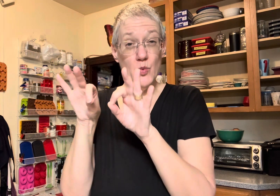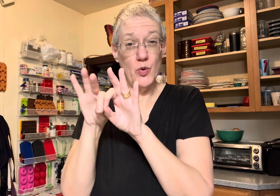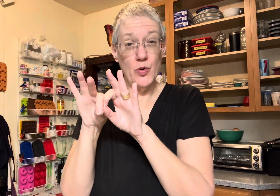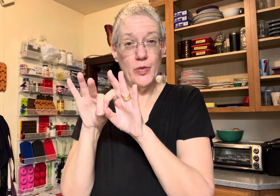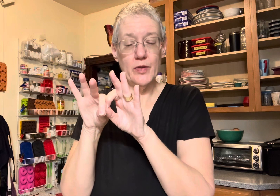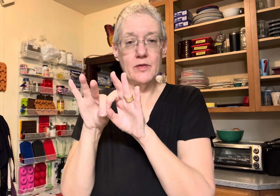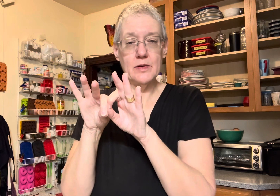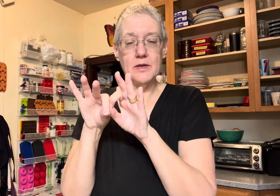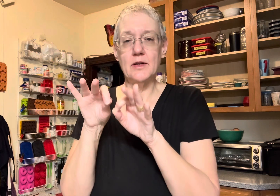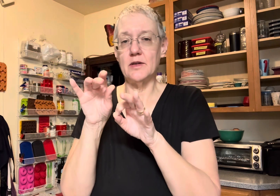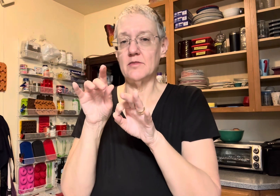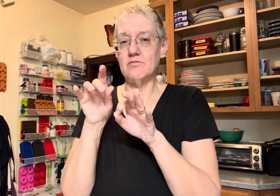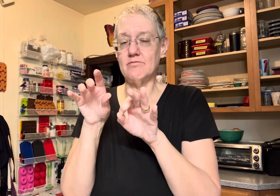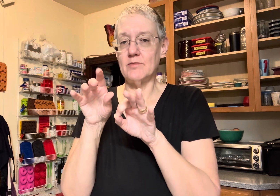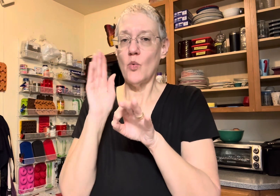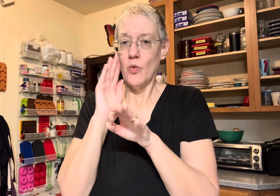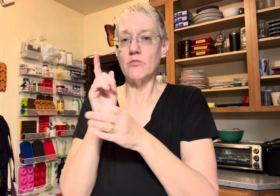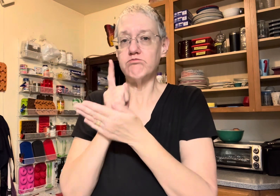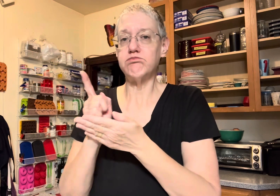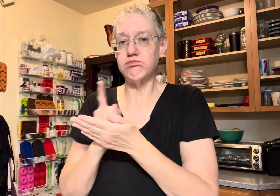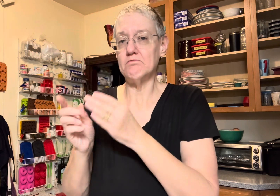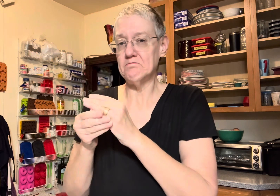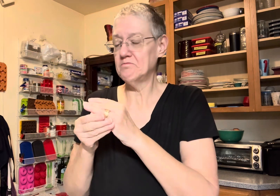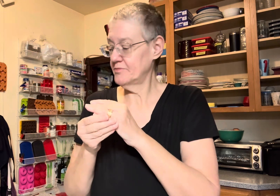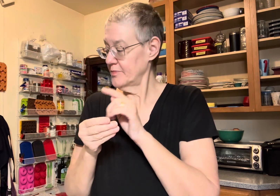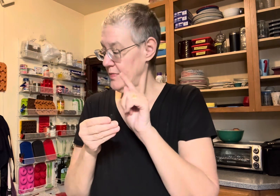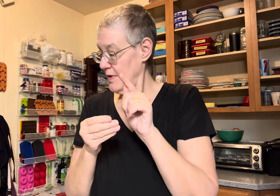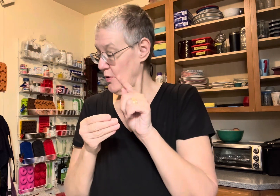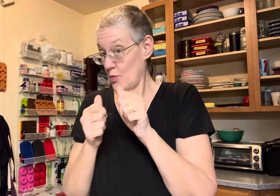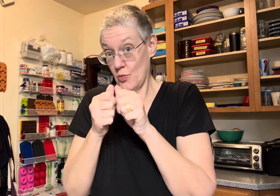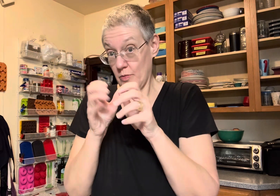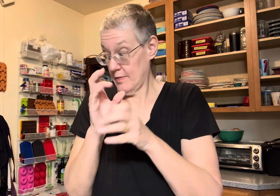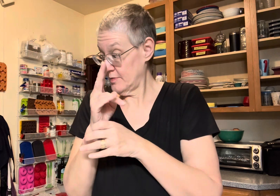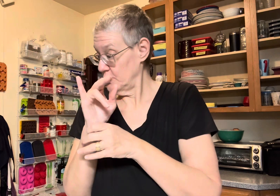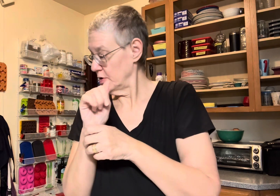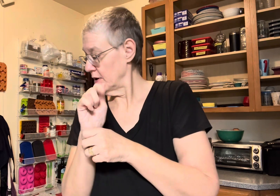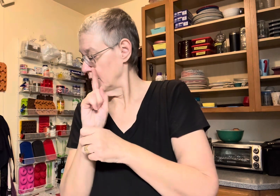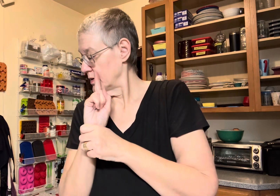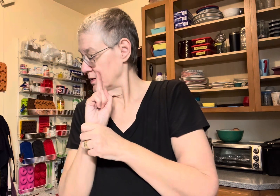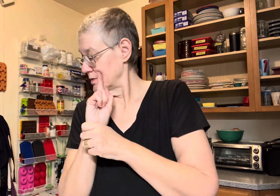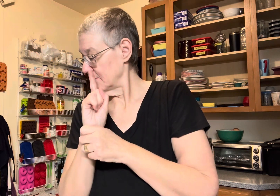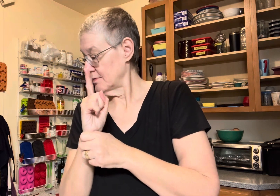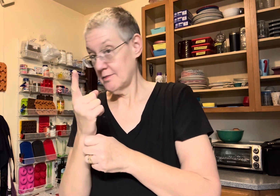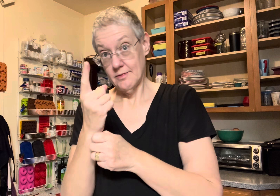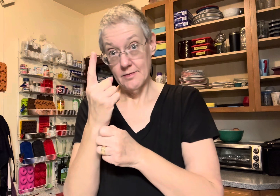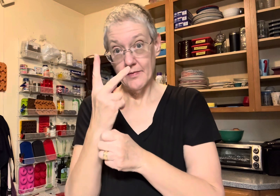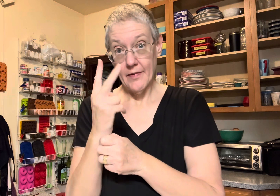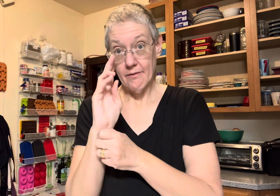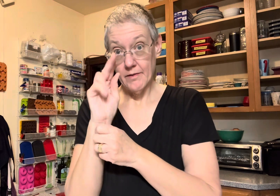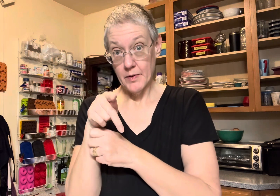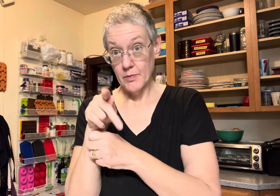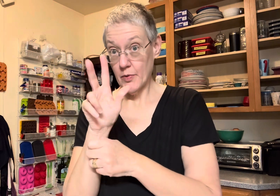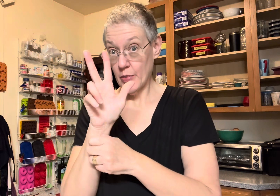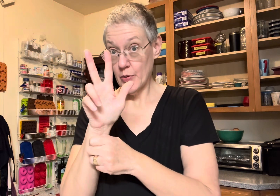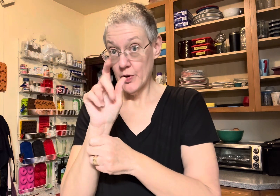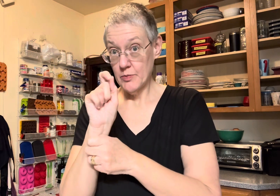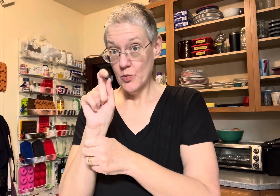weekly batch, because this is about 3 weeks worth of yogurt. So without the chia, half a cup